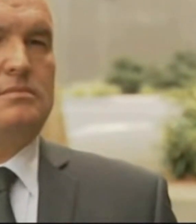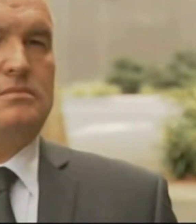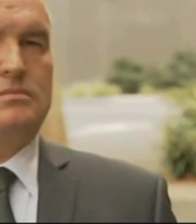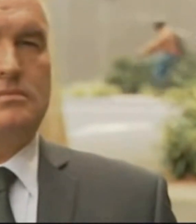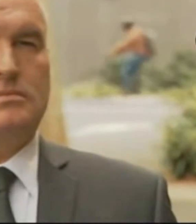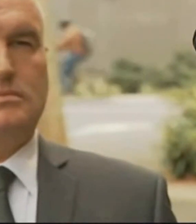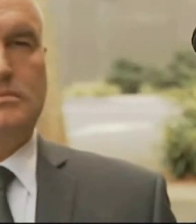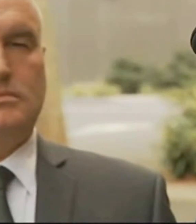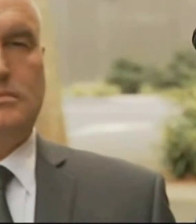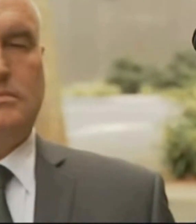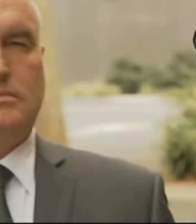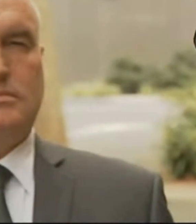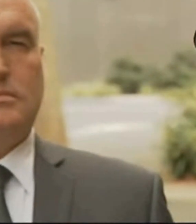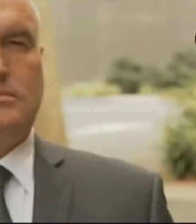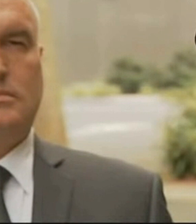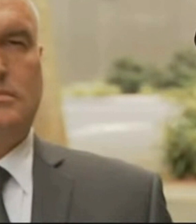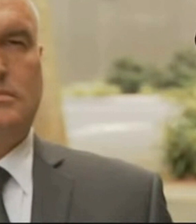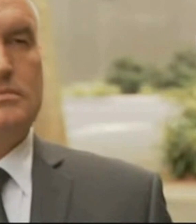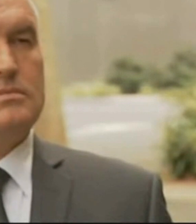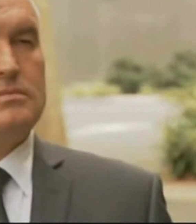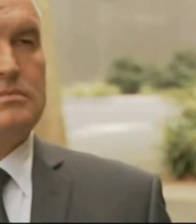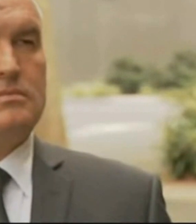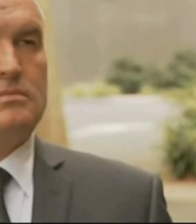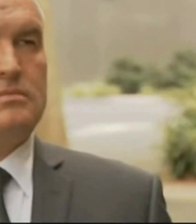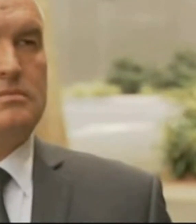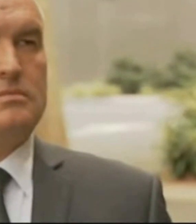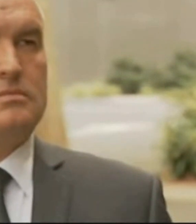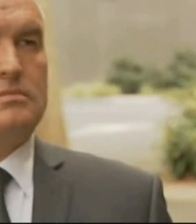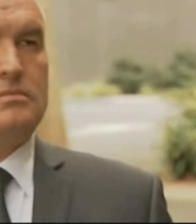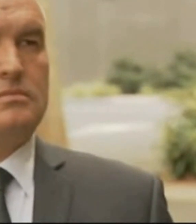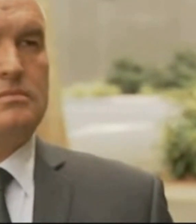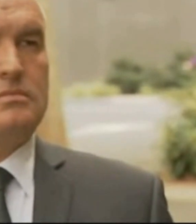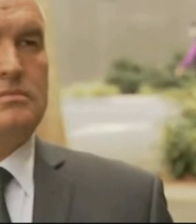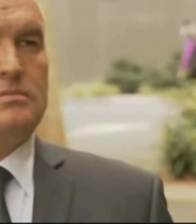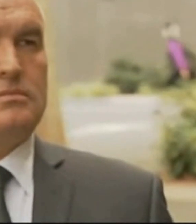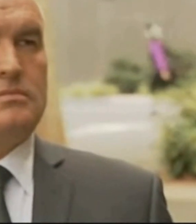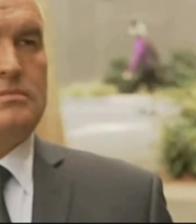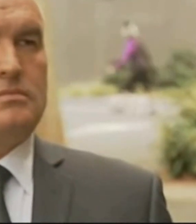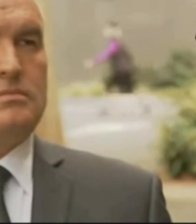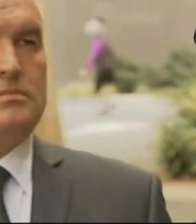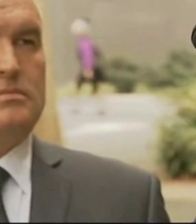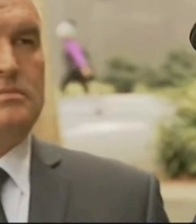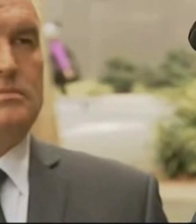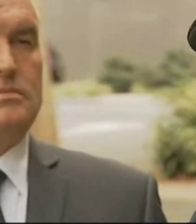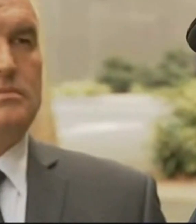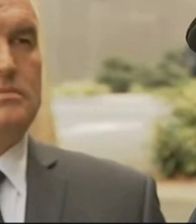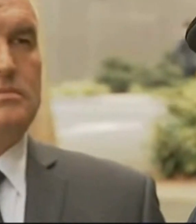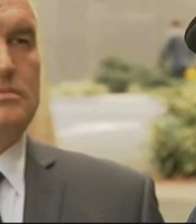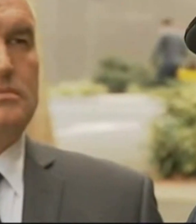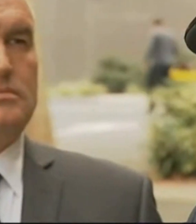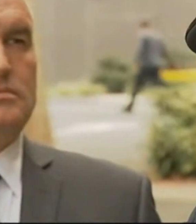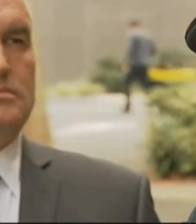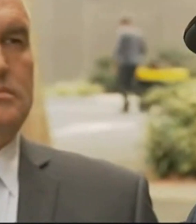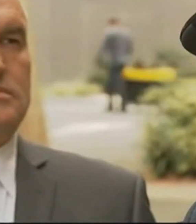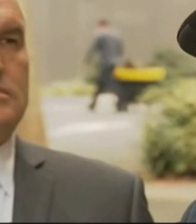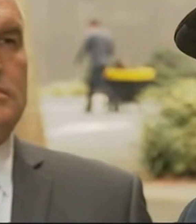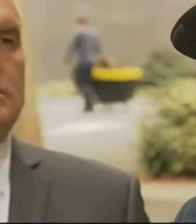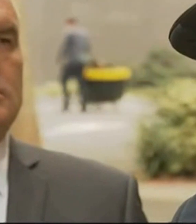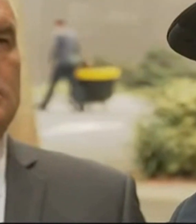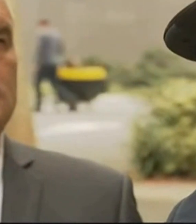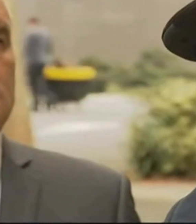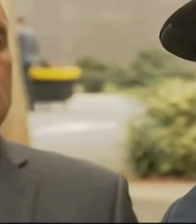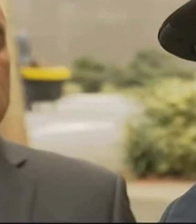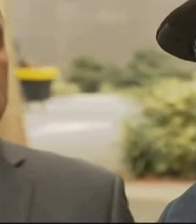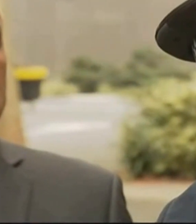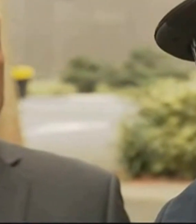some clandestine parties, if you like. Is that something that you're looking at, kind of stepping up the police presence in the